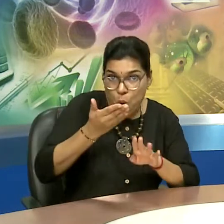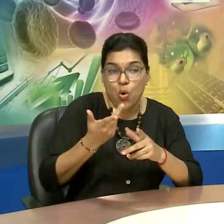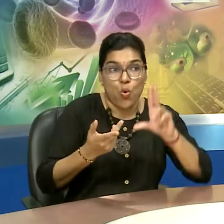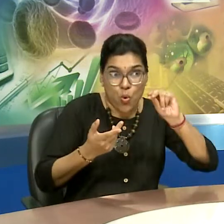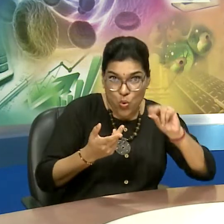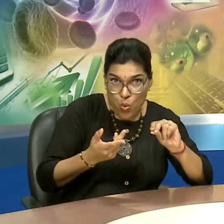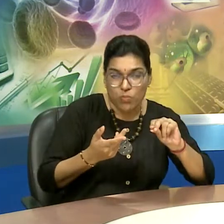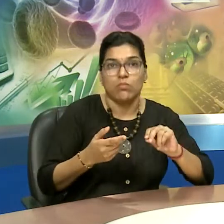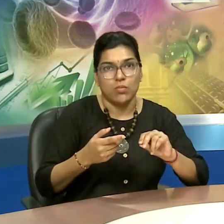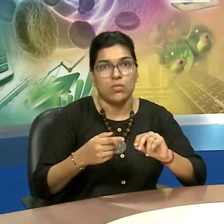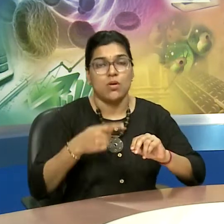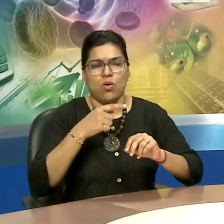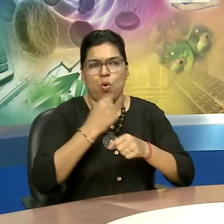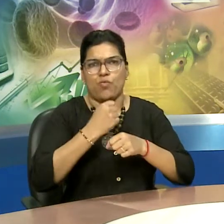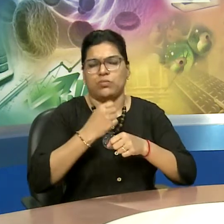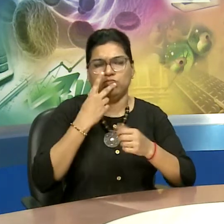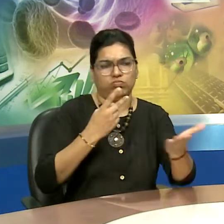of the parliament.